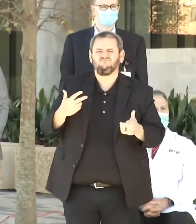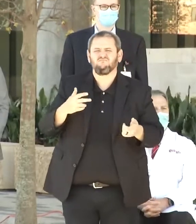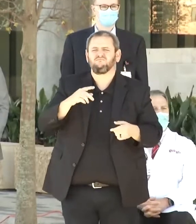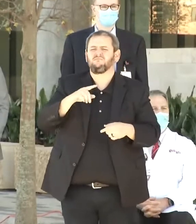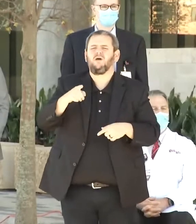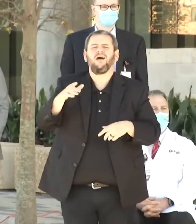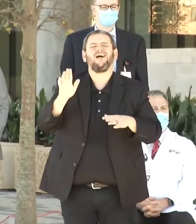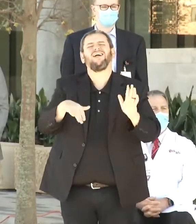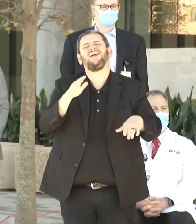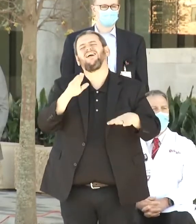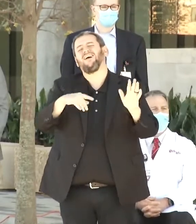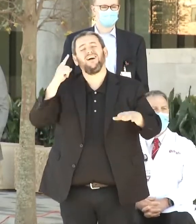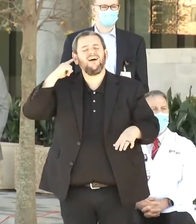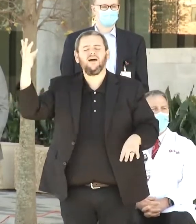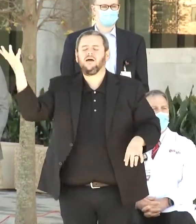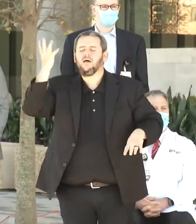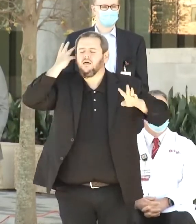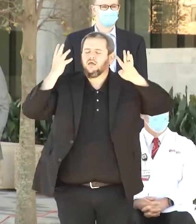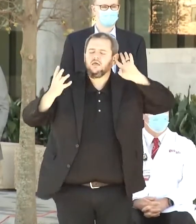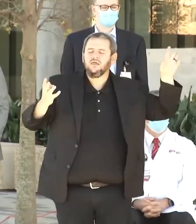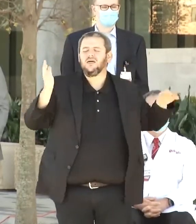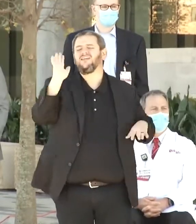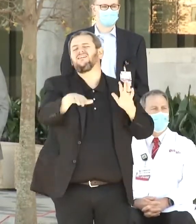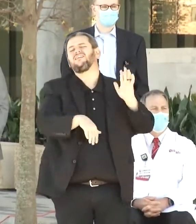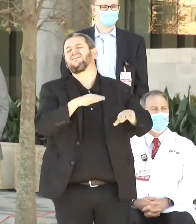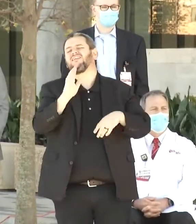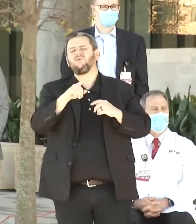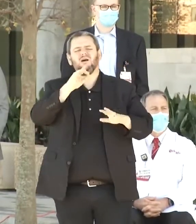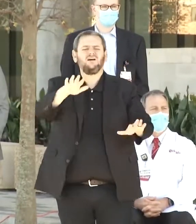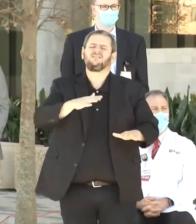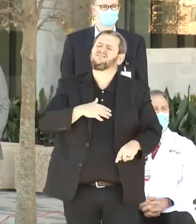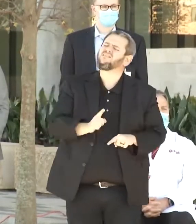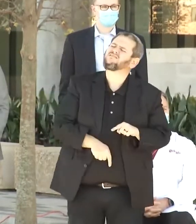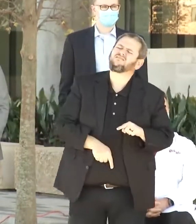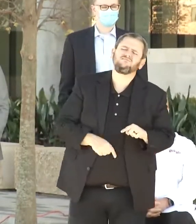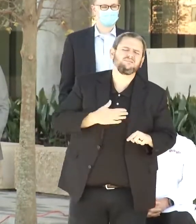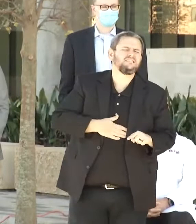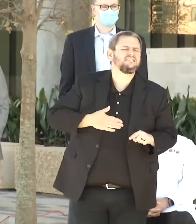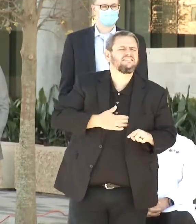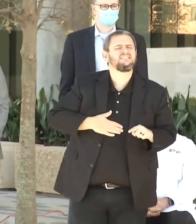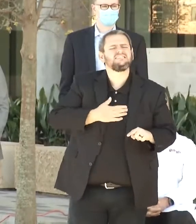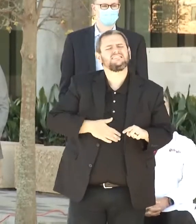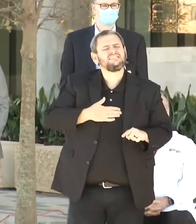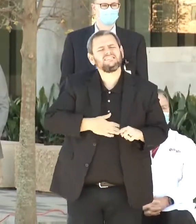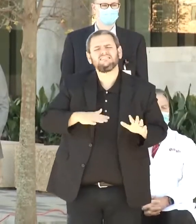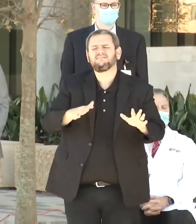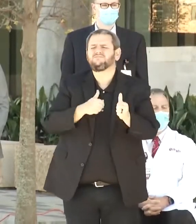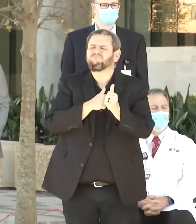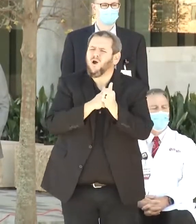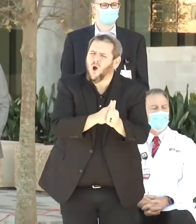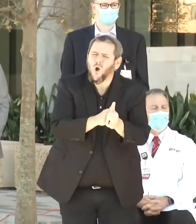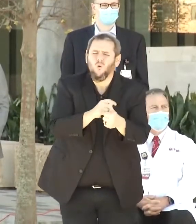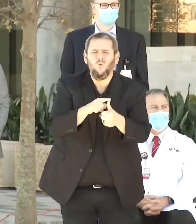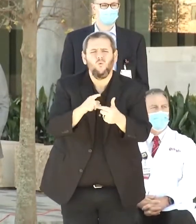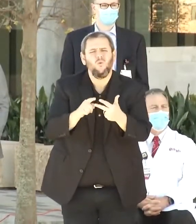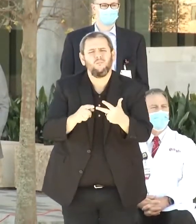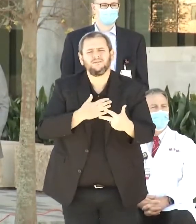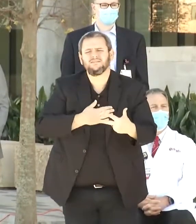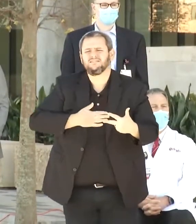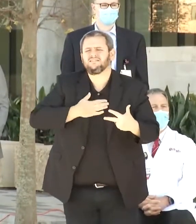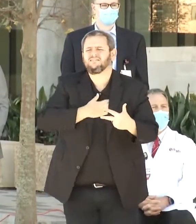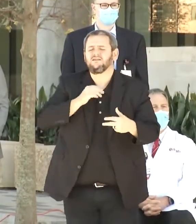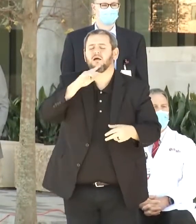know it's hard to keep this up over long periods of time. Oklahomans did such a great job early on in